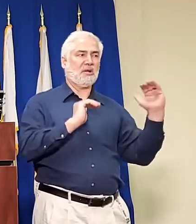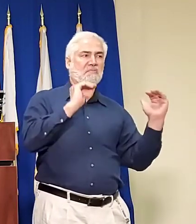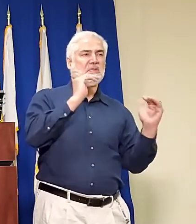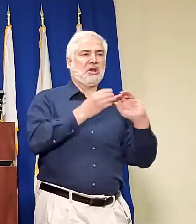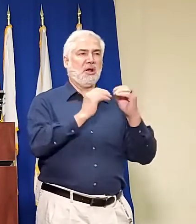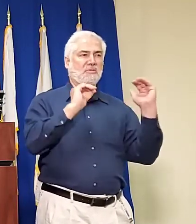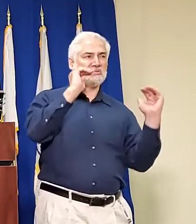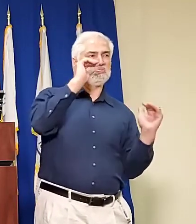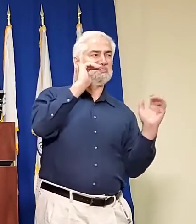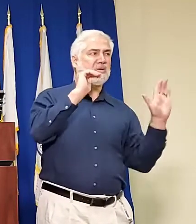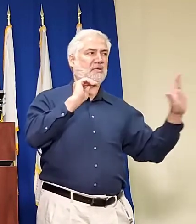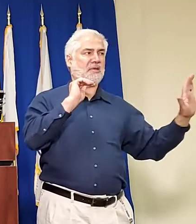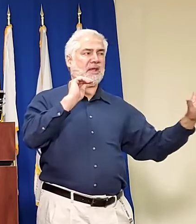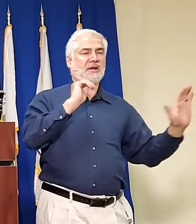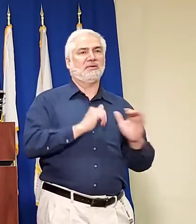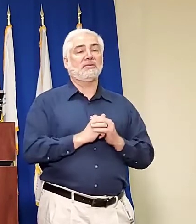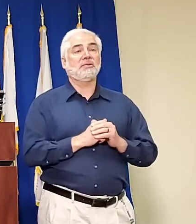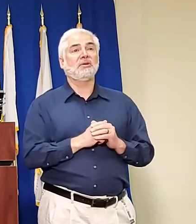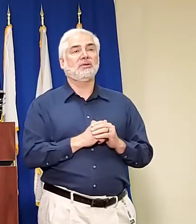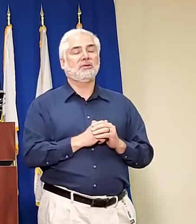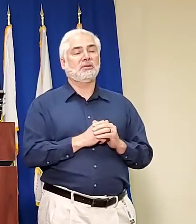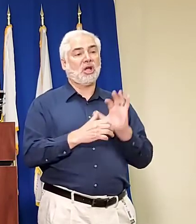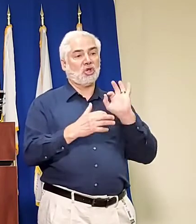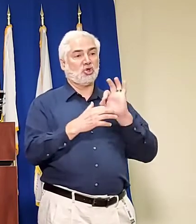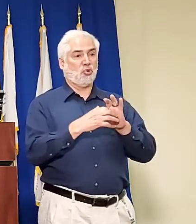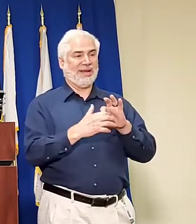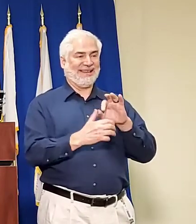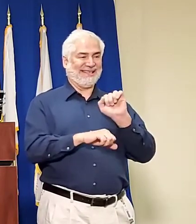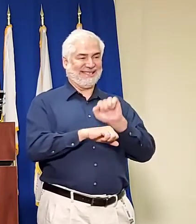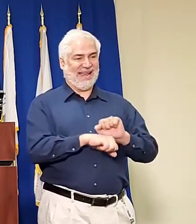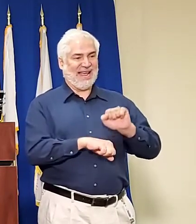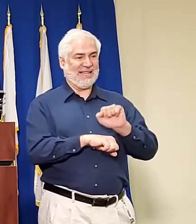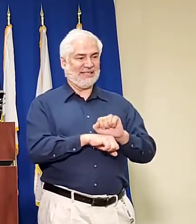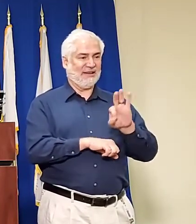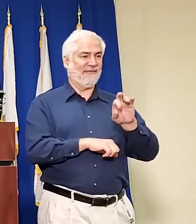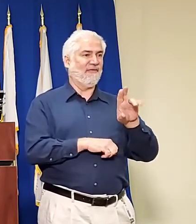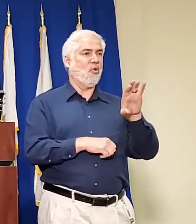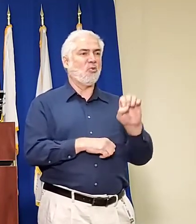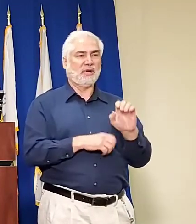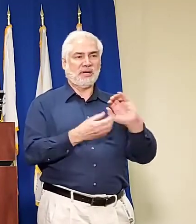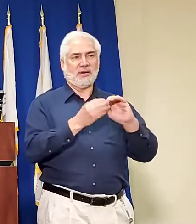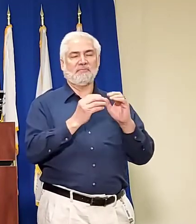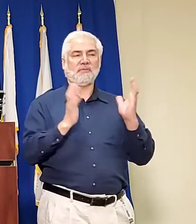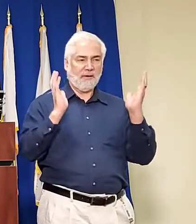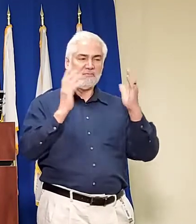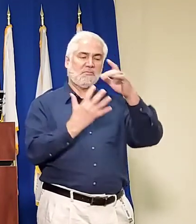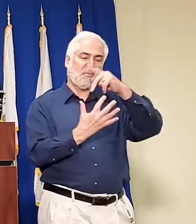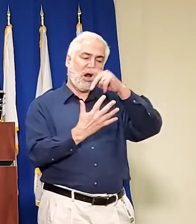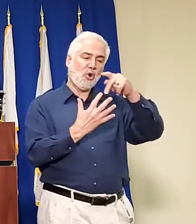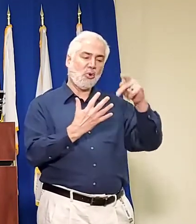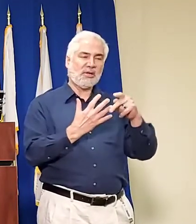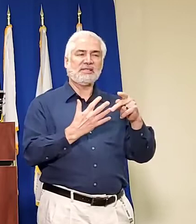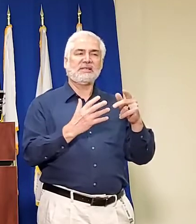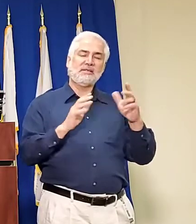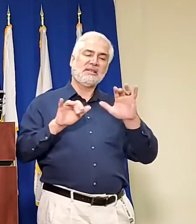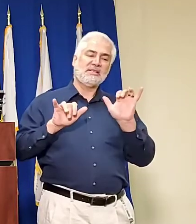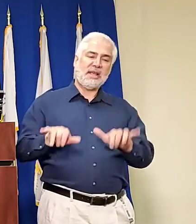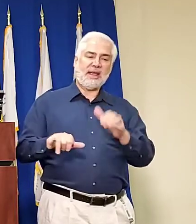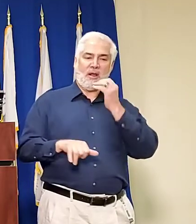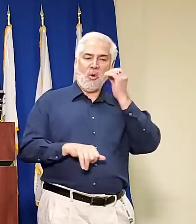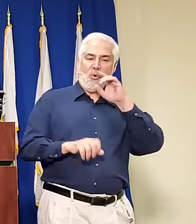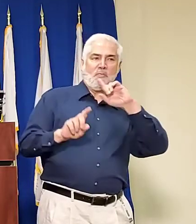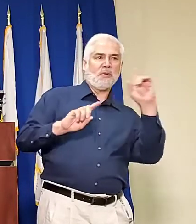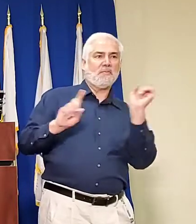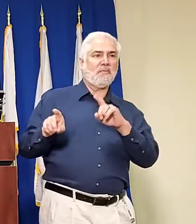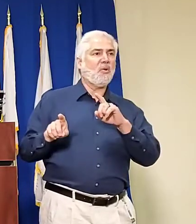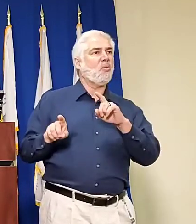As far as the Joint Task Force, our priorities still remain the same. That's a focus on the safer at home, stay at home compliance.